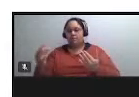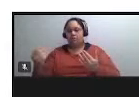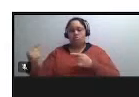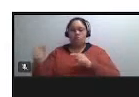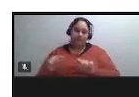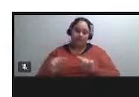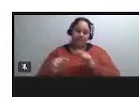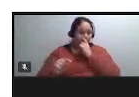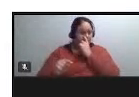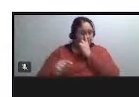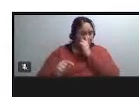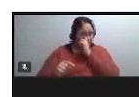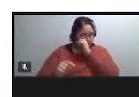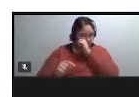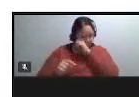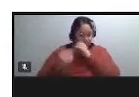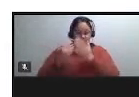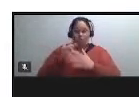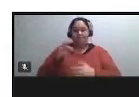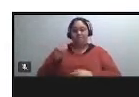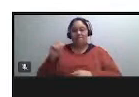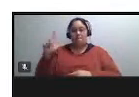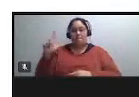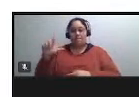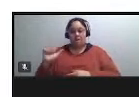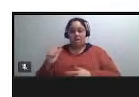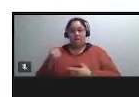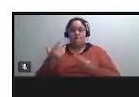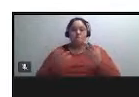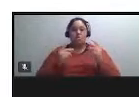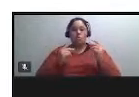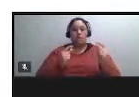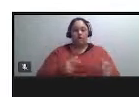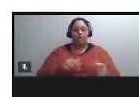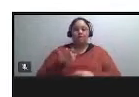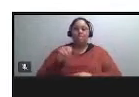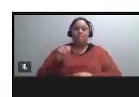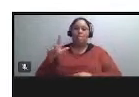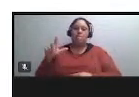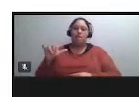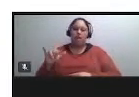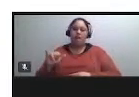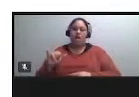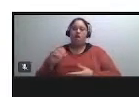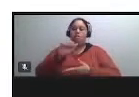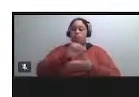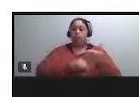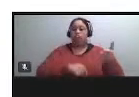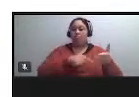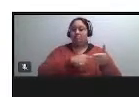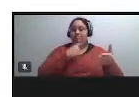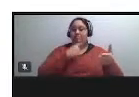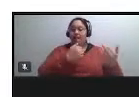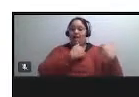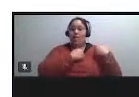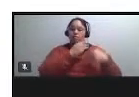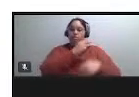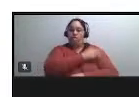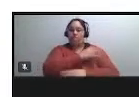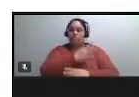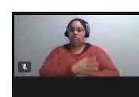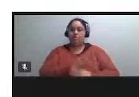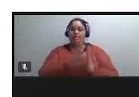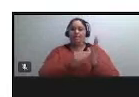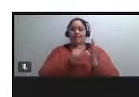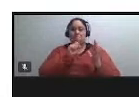compliance in terms of FAMPLA. So maybe just quickly, FAMPLA prescribes that the accounting officer by a